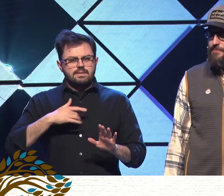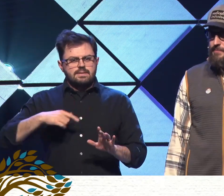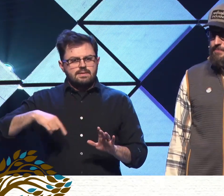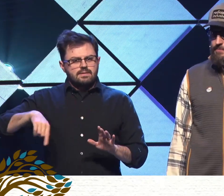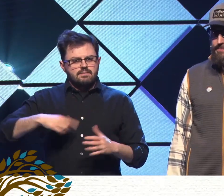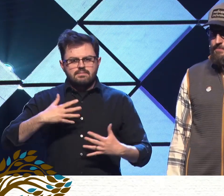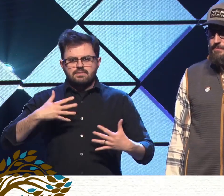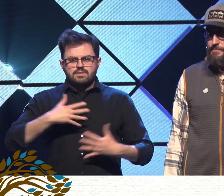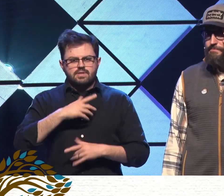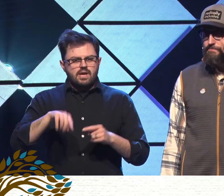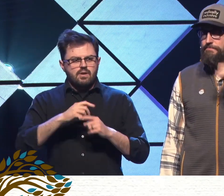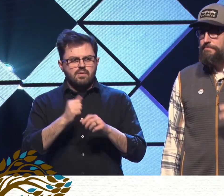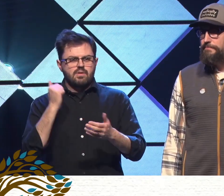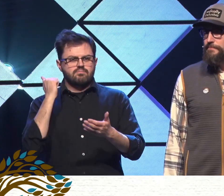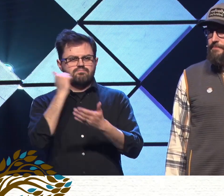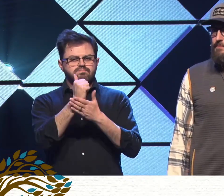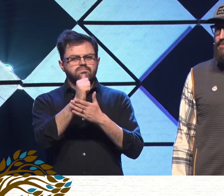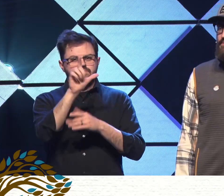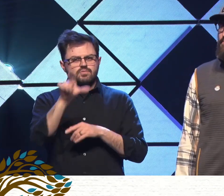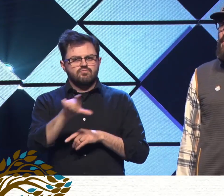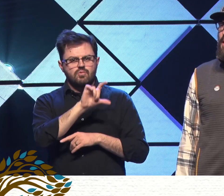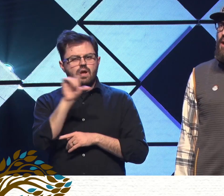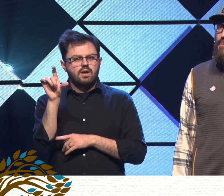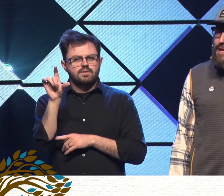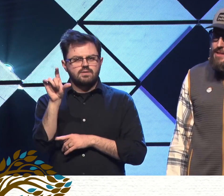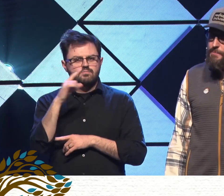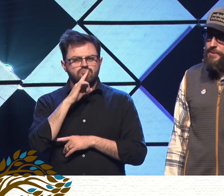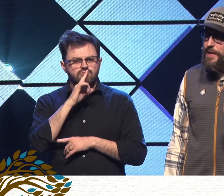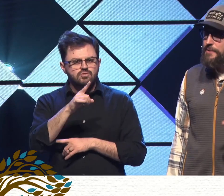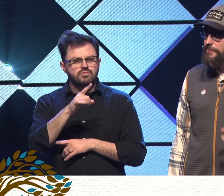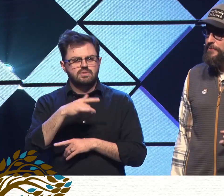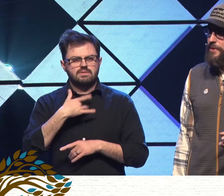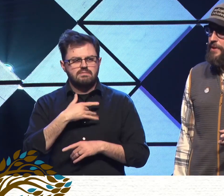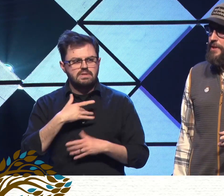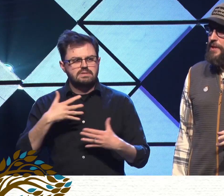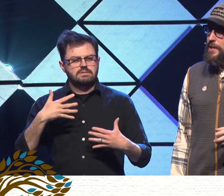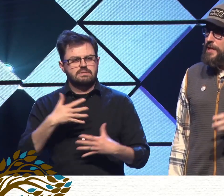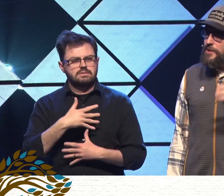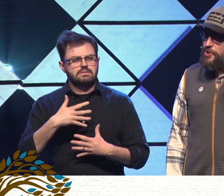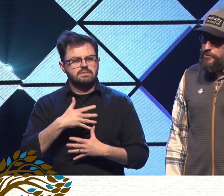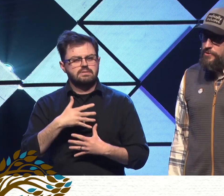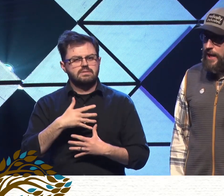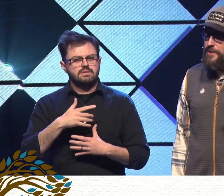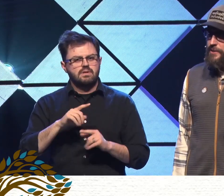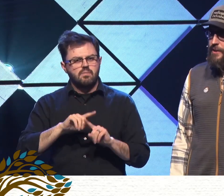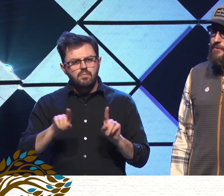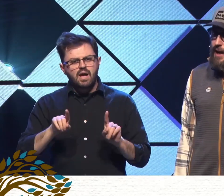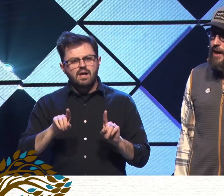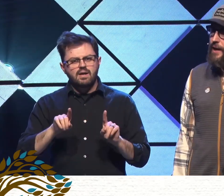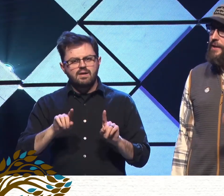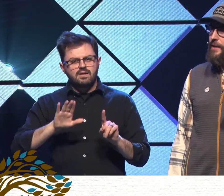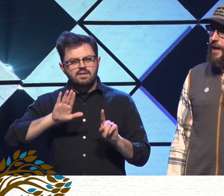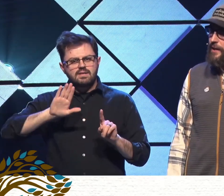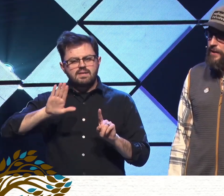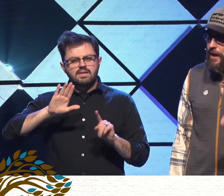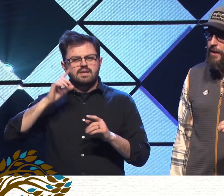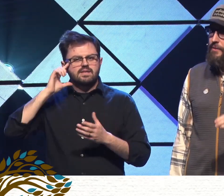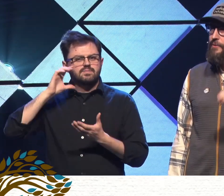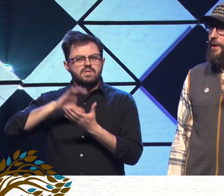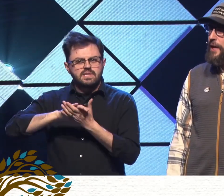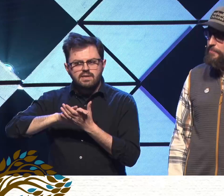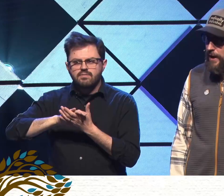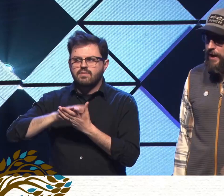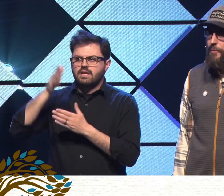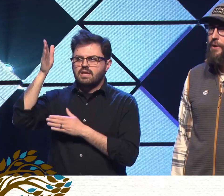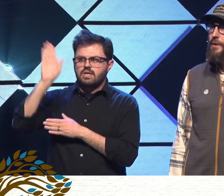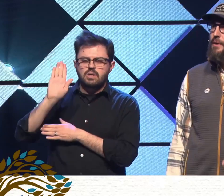cross. But his belief in the true nature of God and